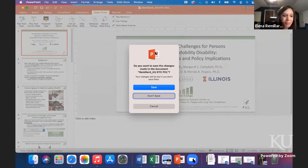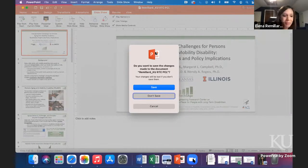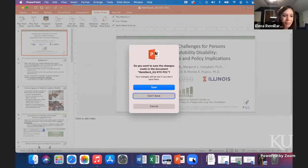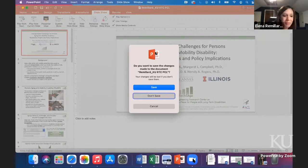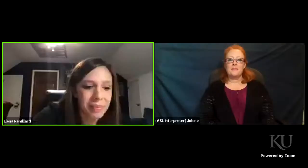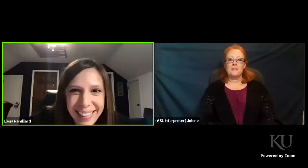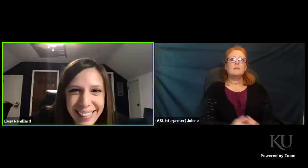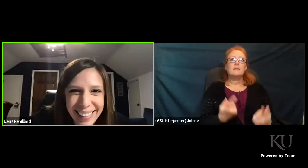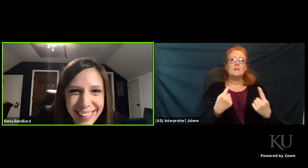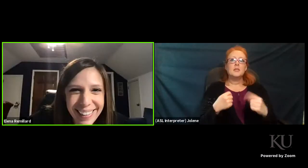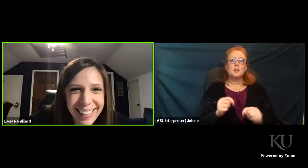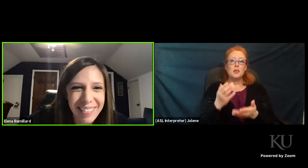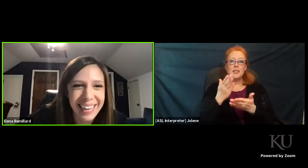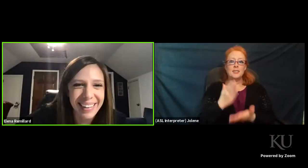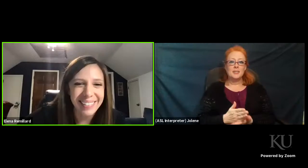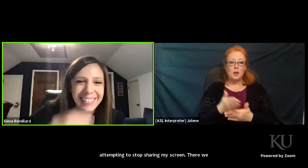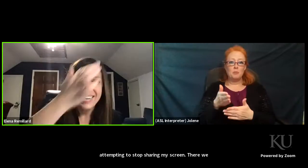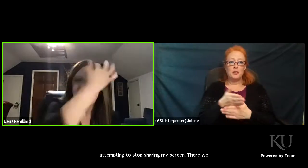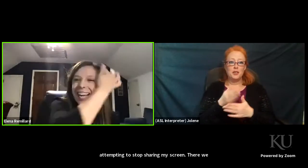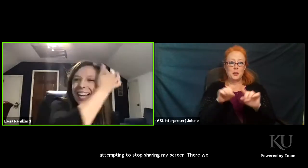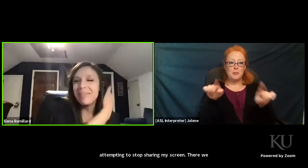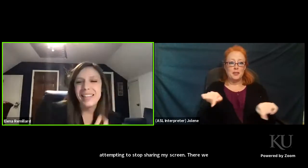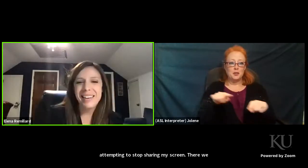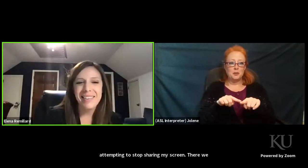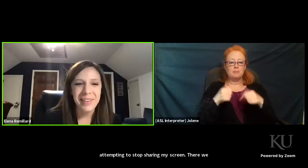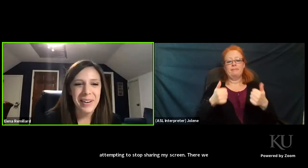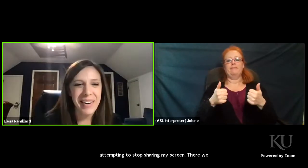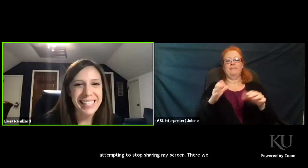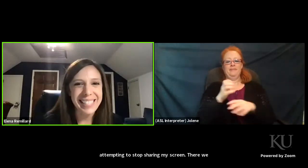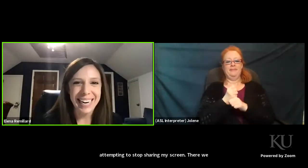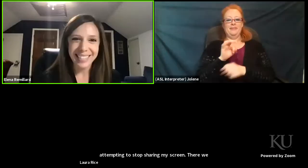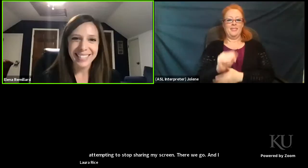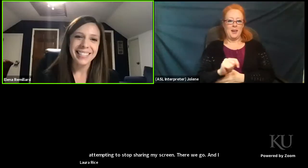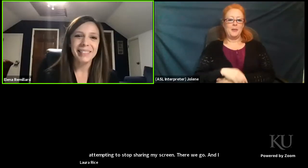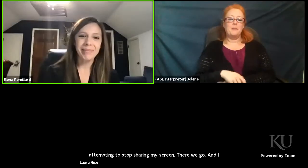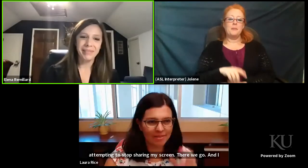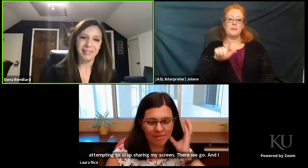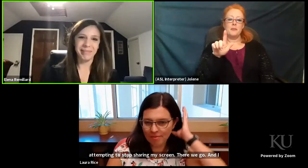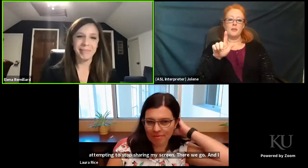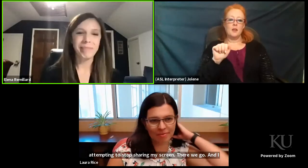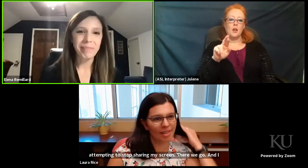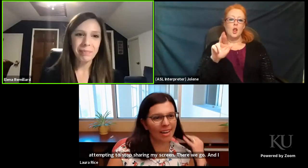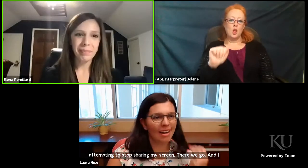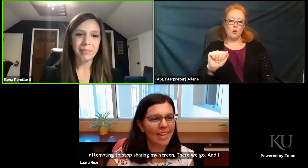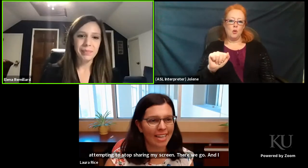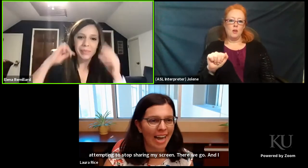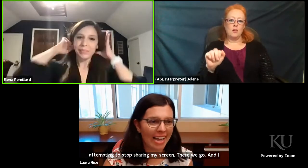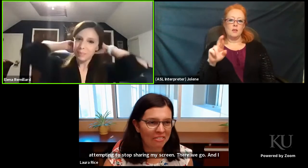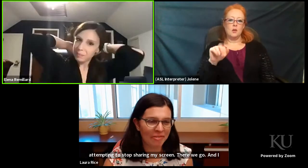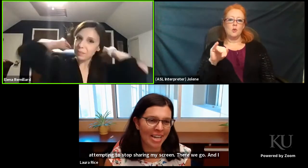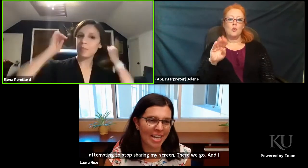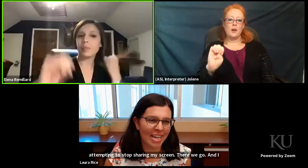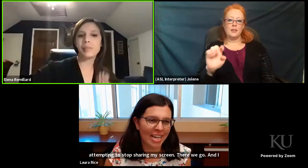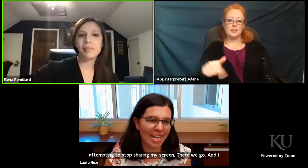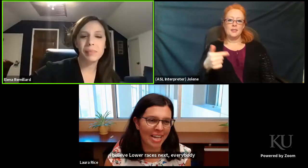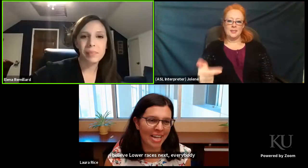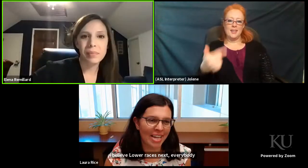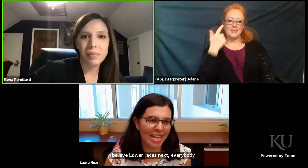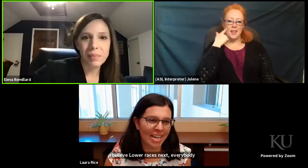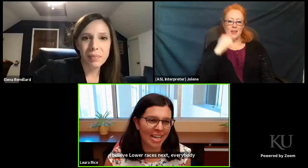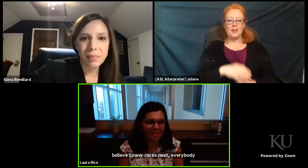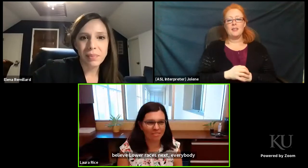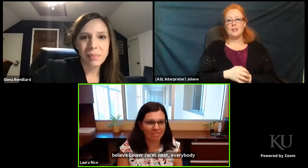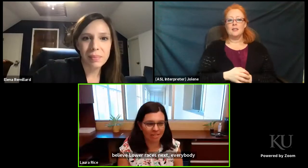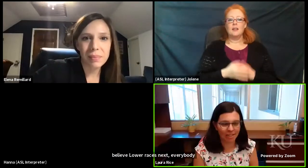Attempting to stop sharing my screen. There we go. And I believe Laura Rice is next. Hi, everybody. Thank you